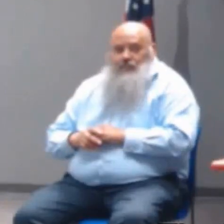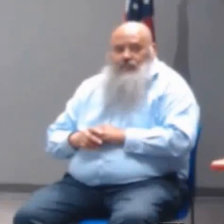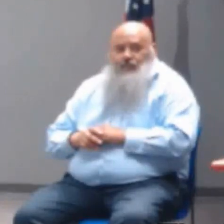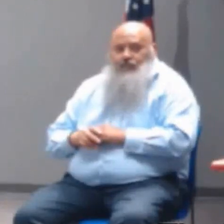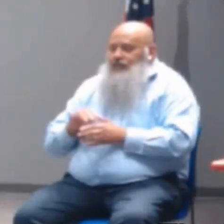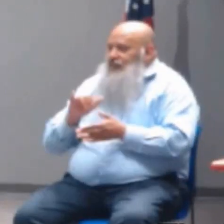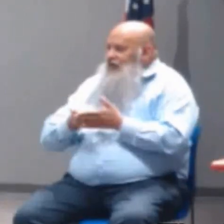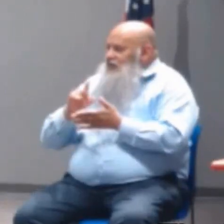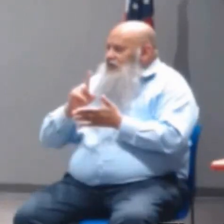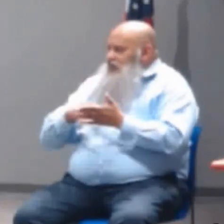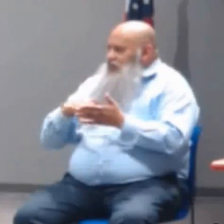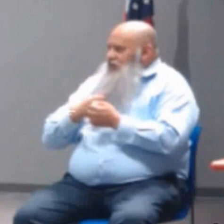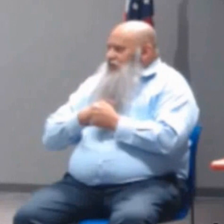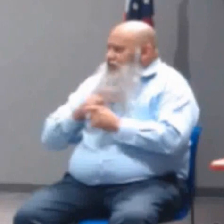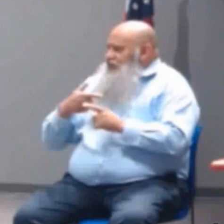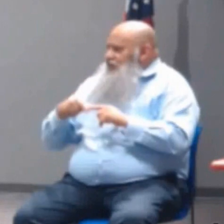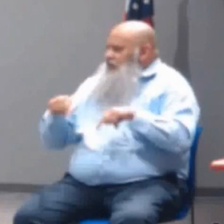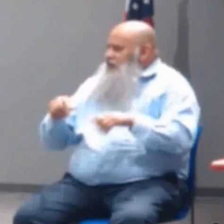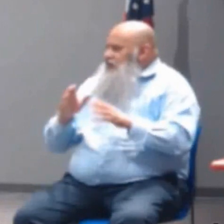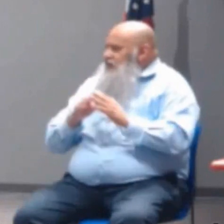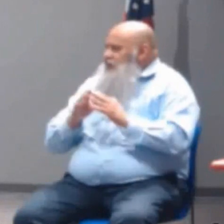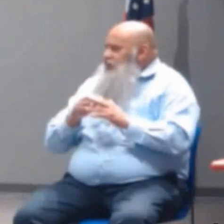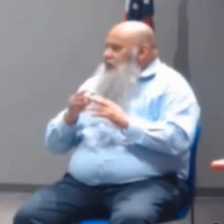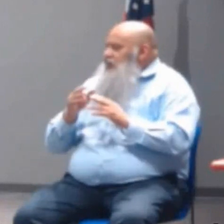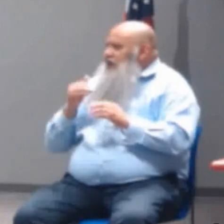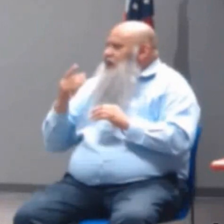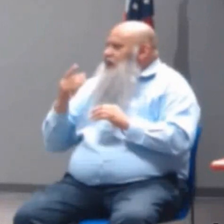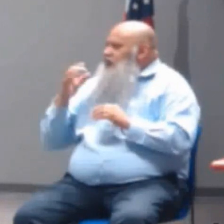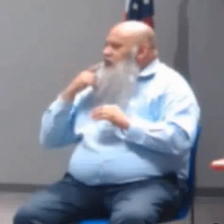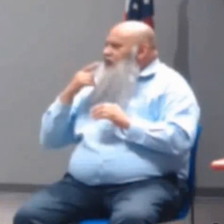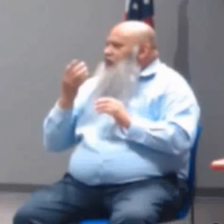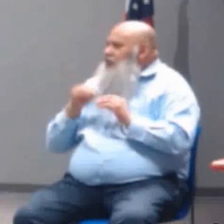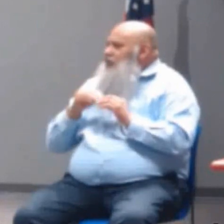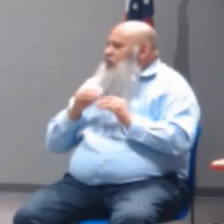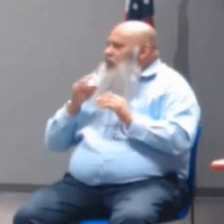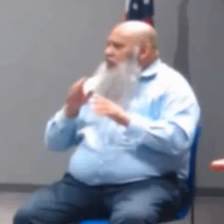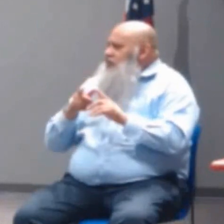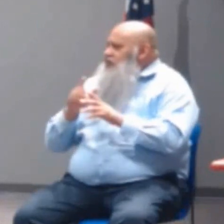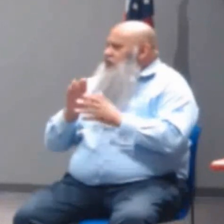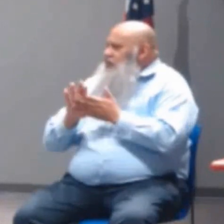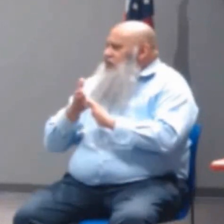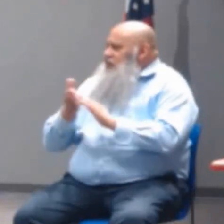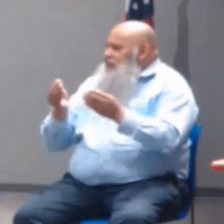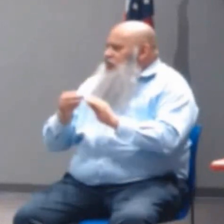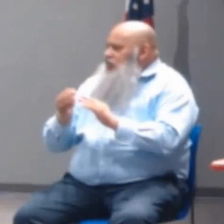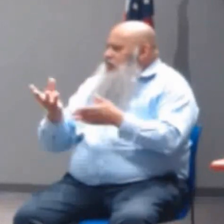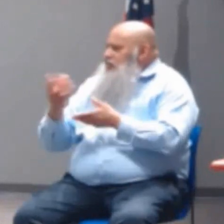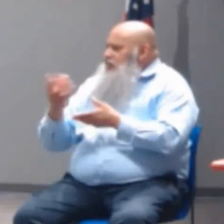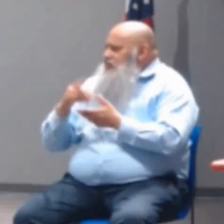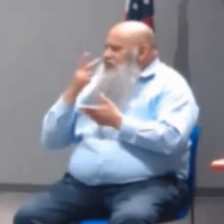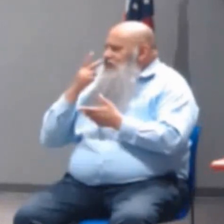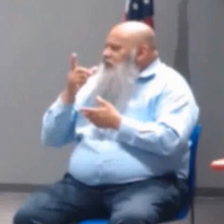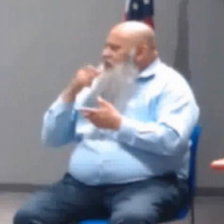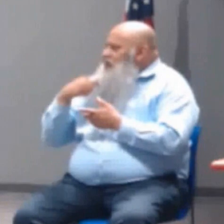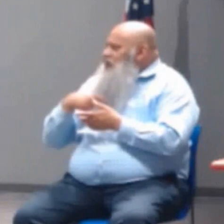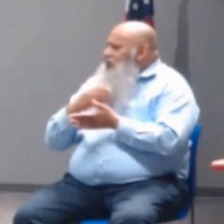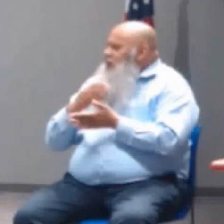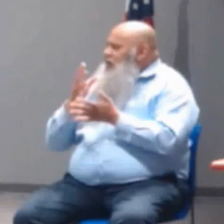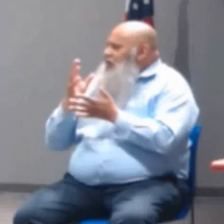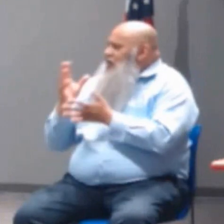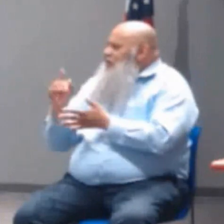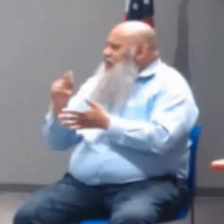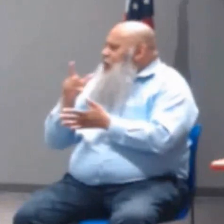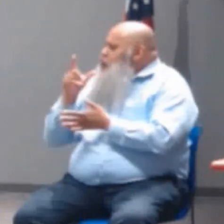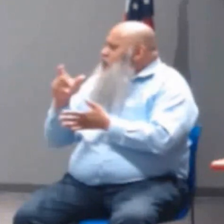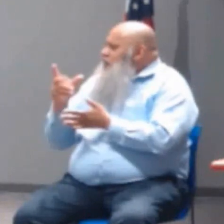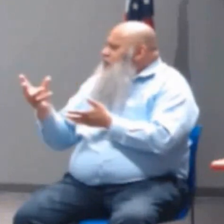That's what I love about this community, is everybody's looking for better ways to be more inclusive and think about who we left out, who else needs to be brought